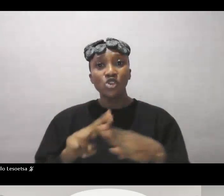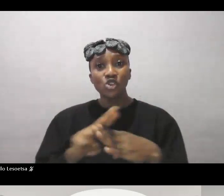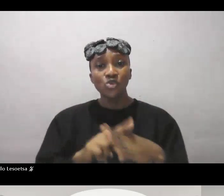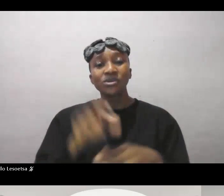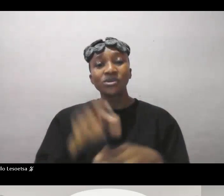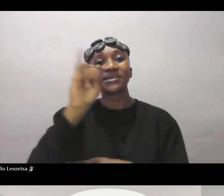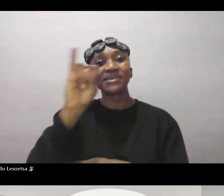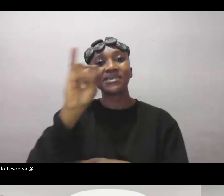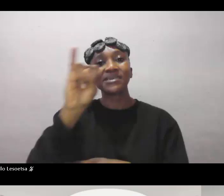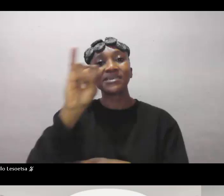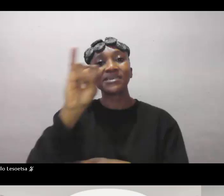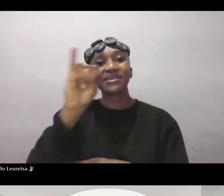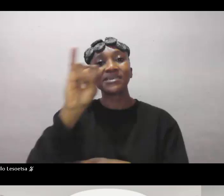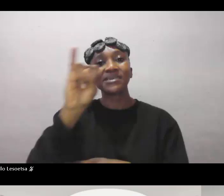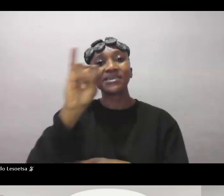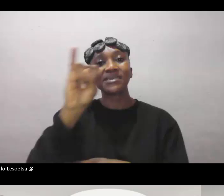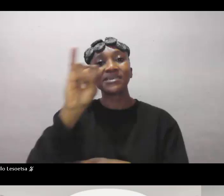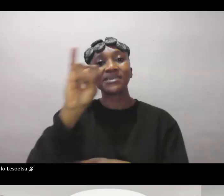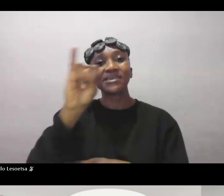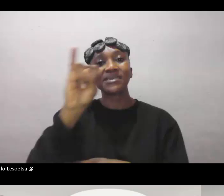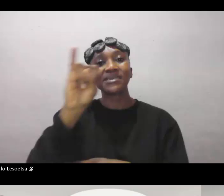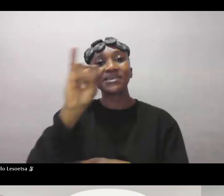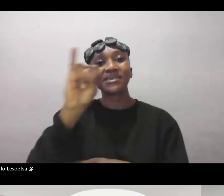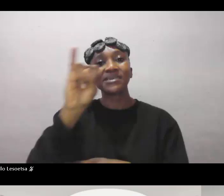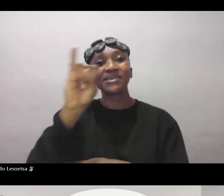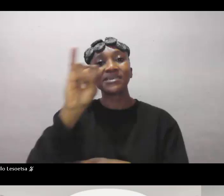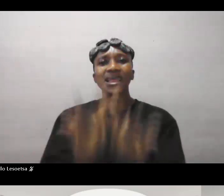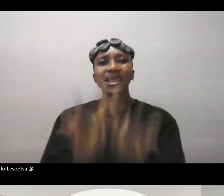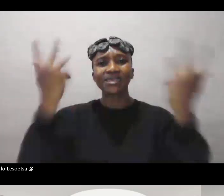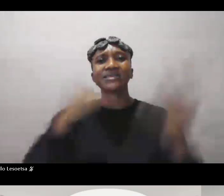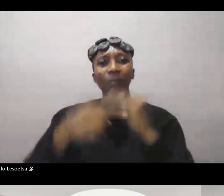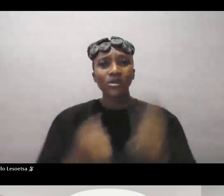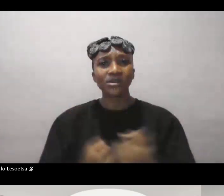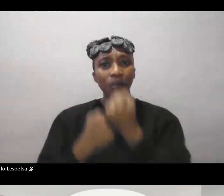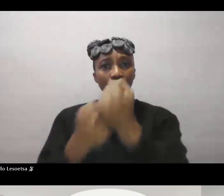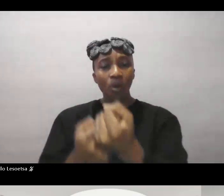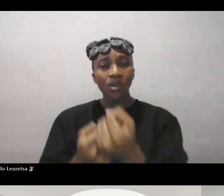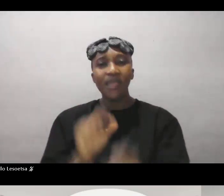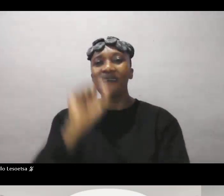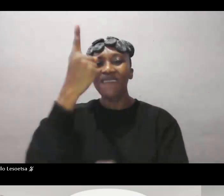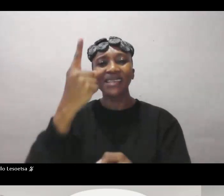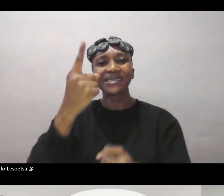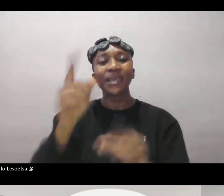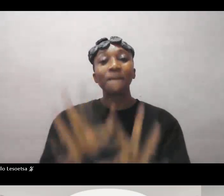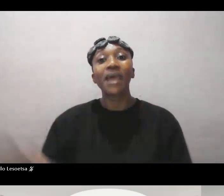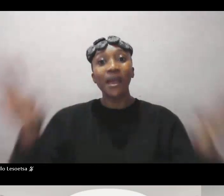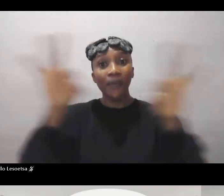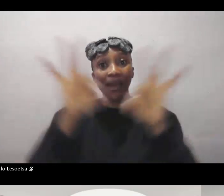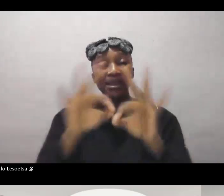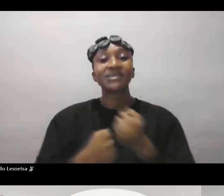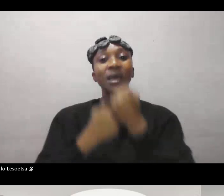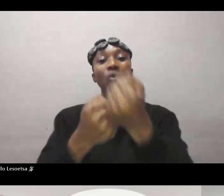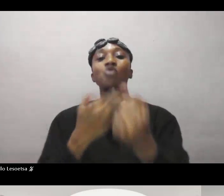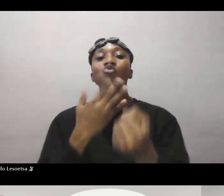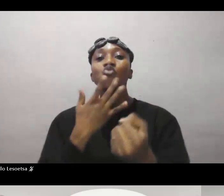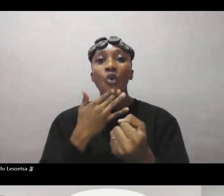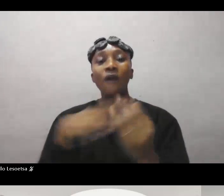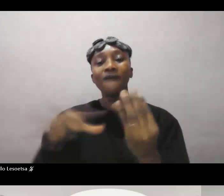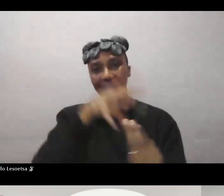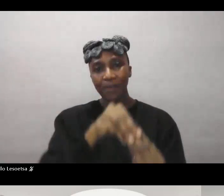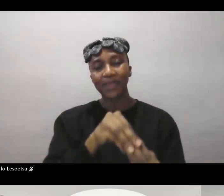identify challenges of support. Family is usually the first primary support for the learners who are there.